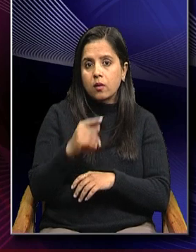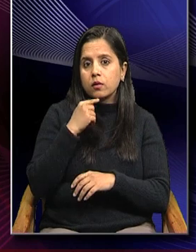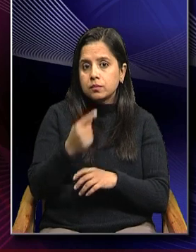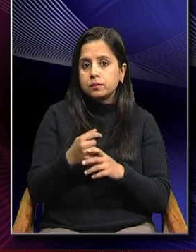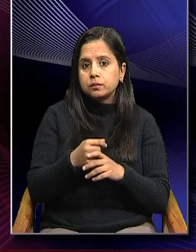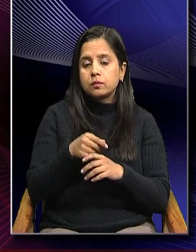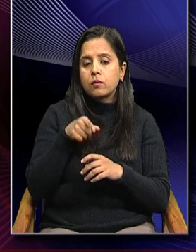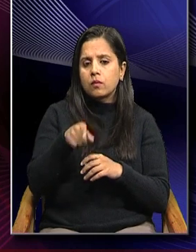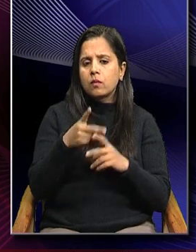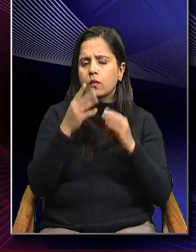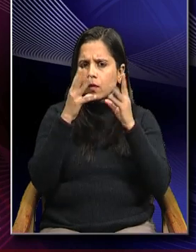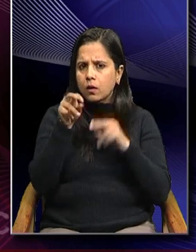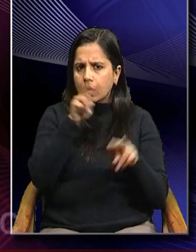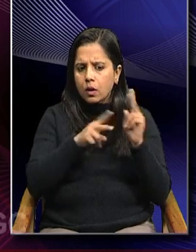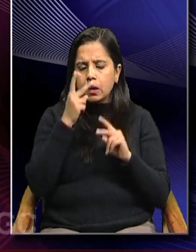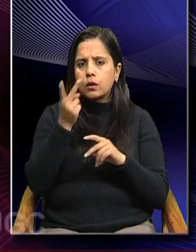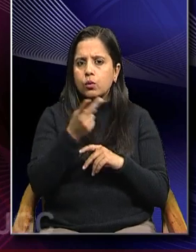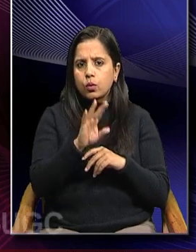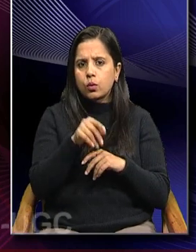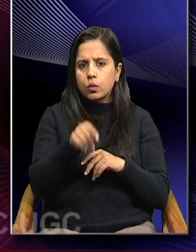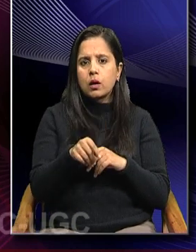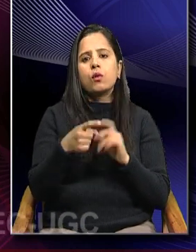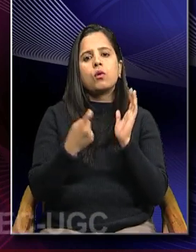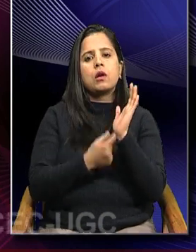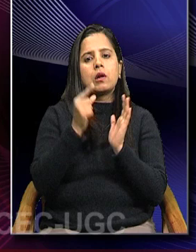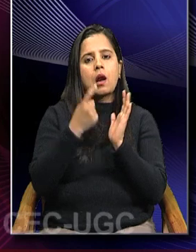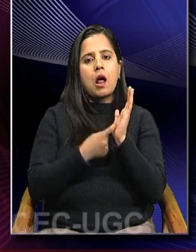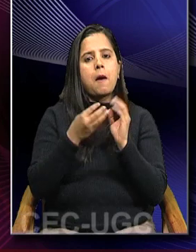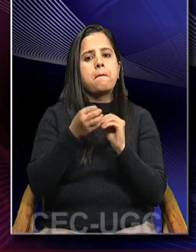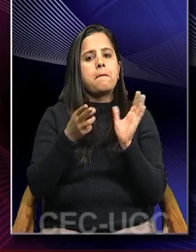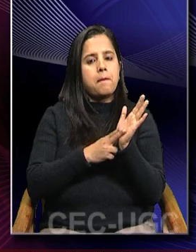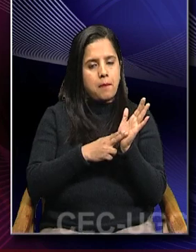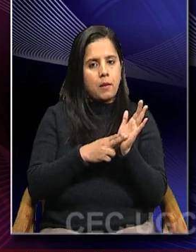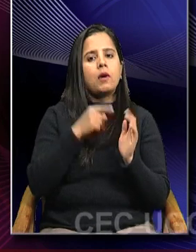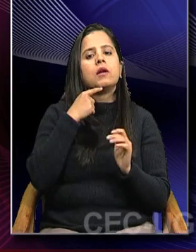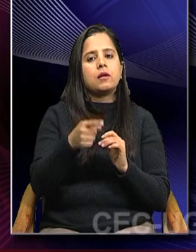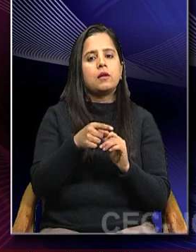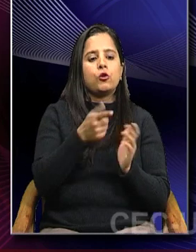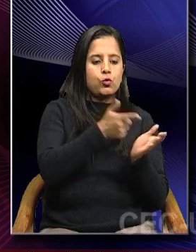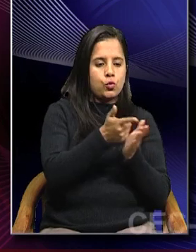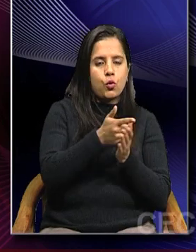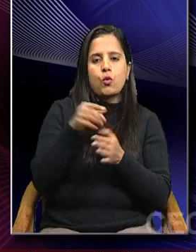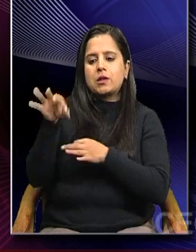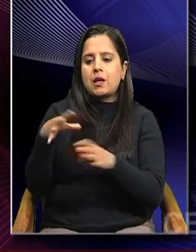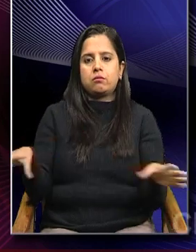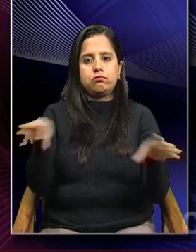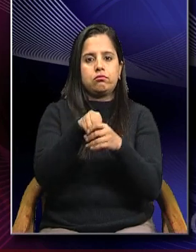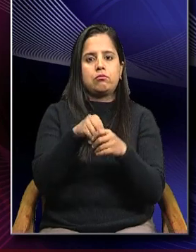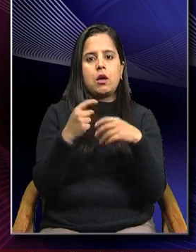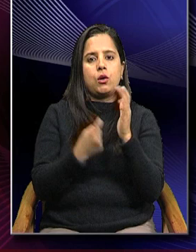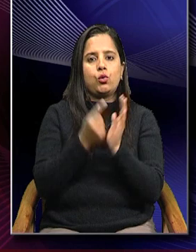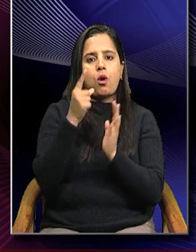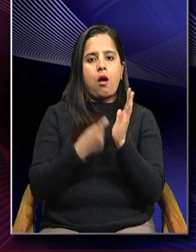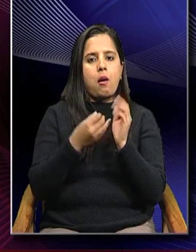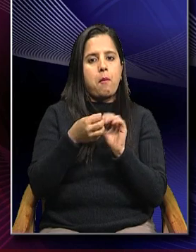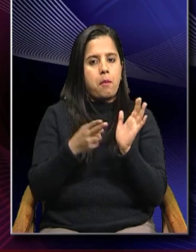a synthesis of these two, and we call it as rurban. RURBAN. that is a combination of rural and urban areas.